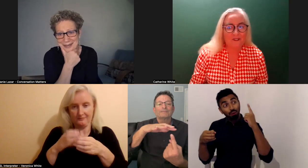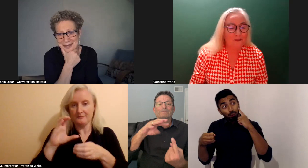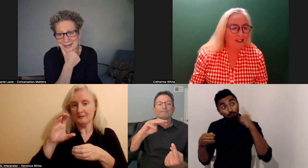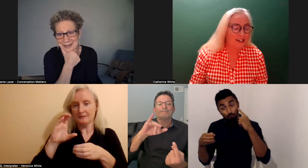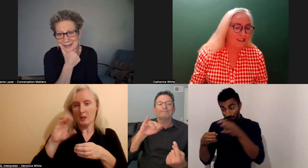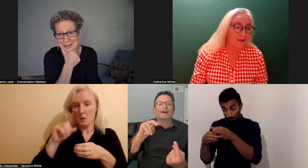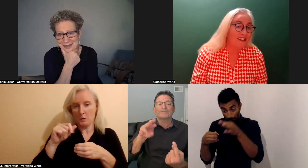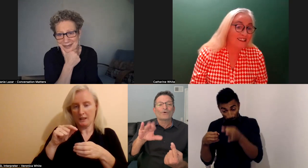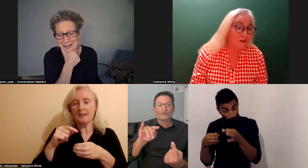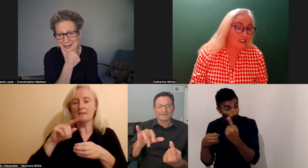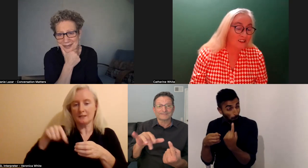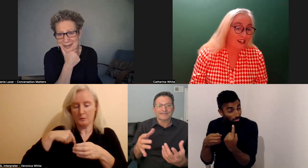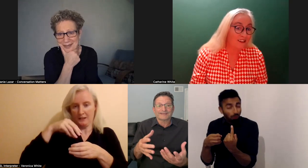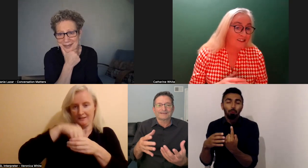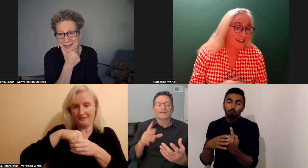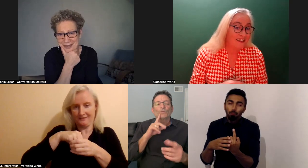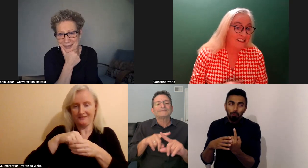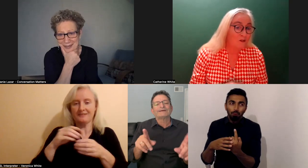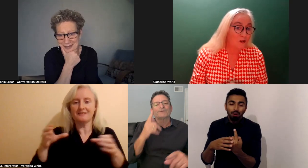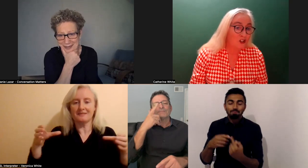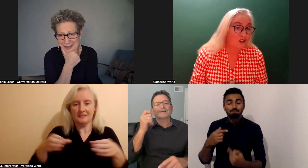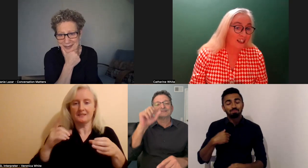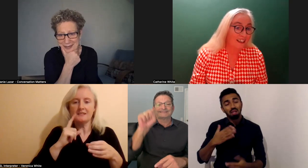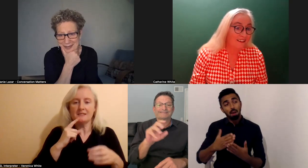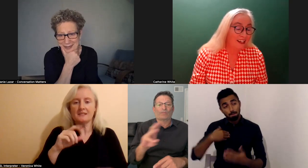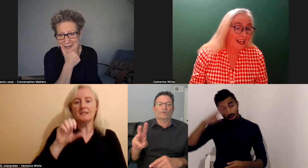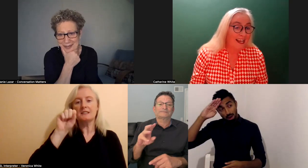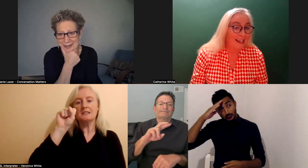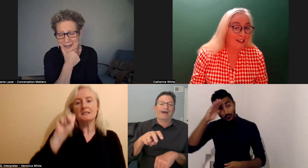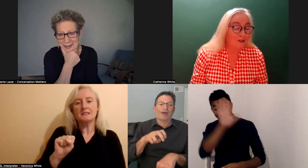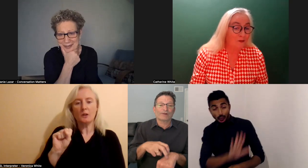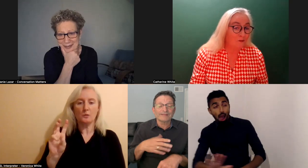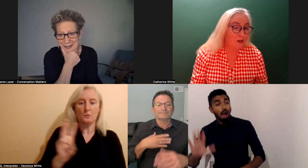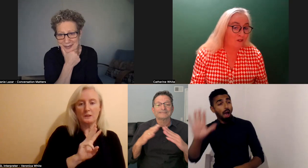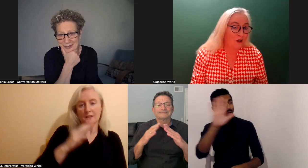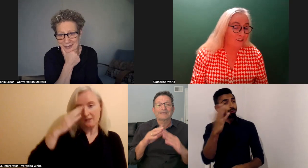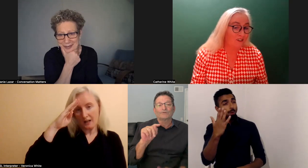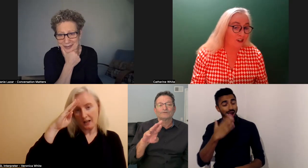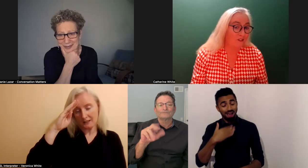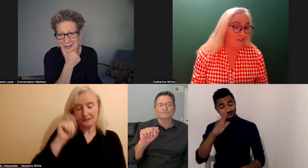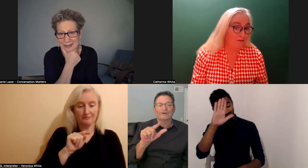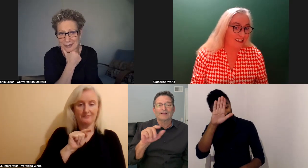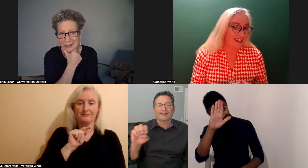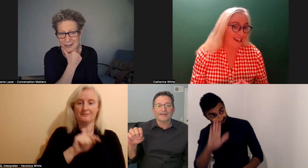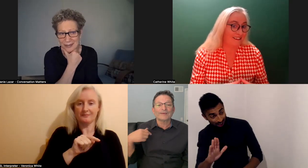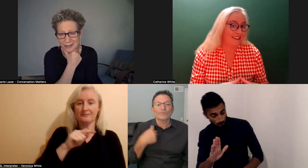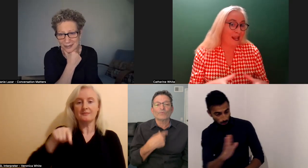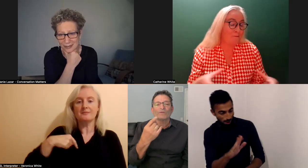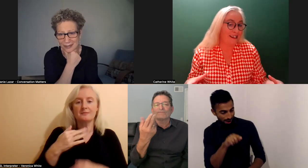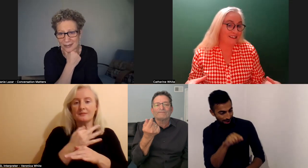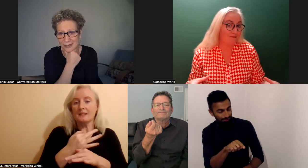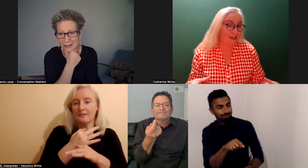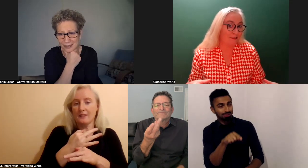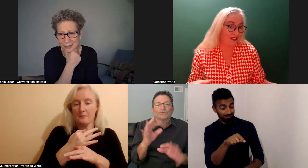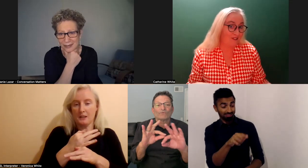it was different because I'm in the southwest of Ireland, a town called Tralee, and we were one of the very few families that had